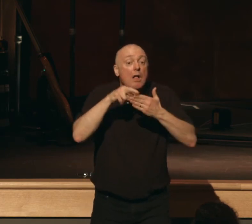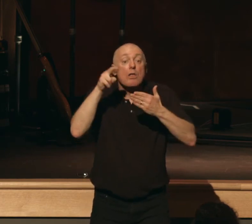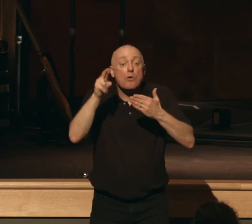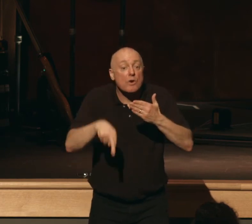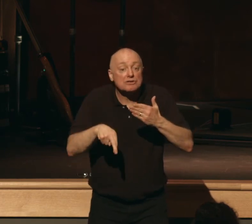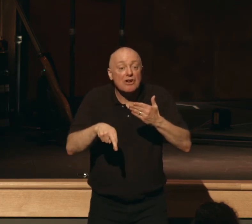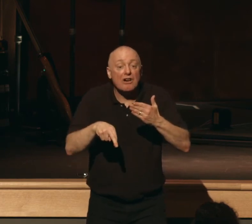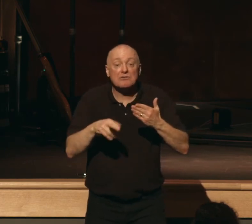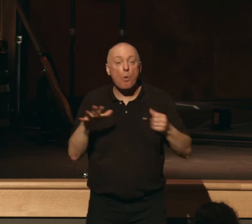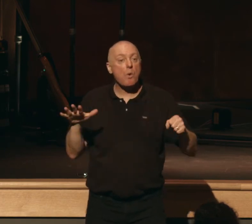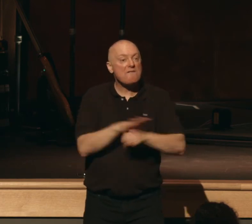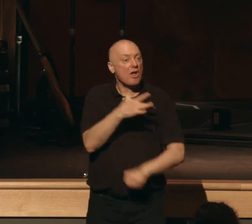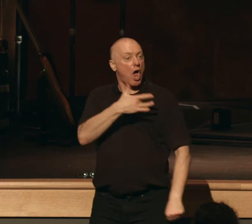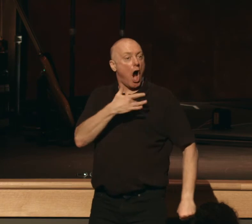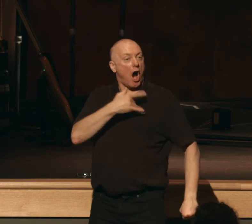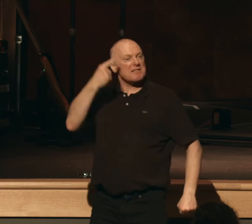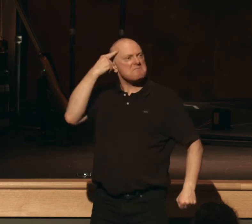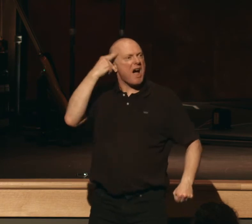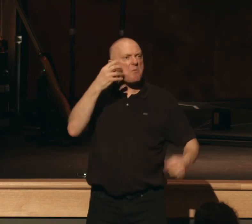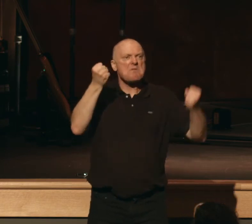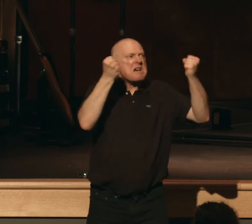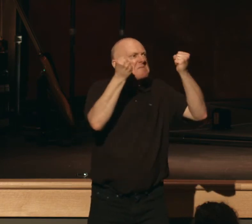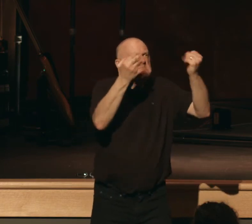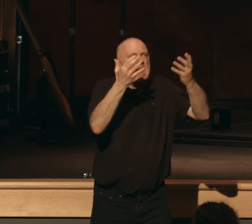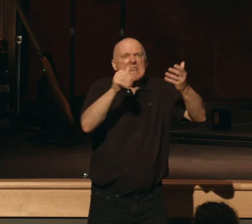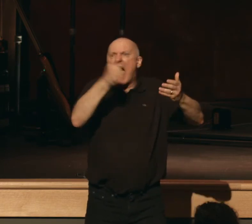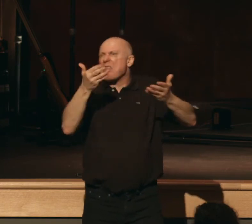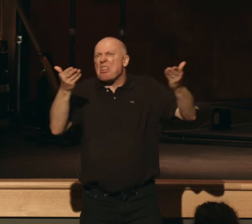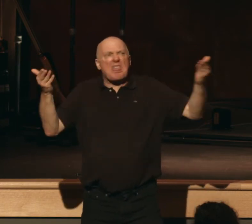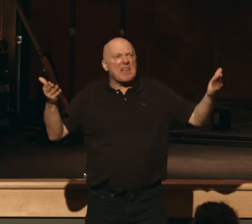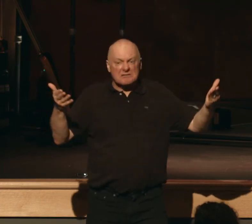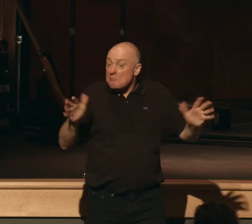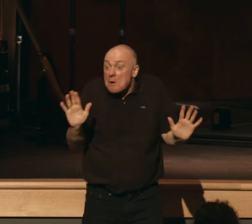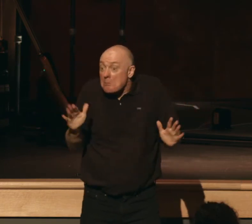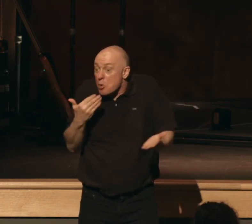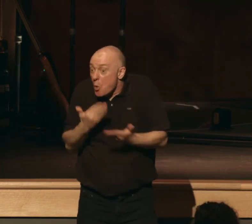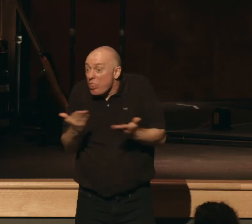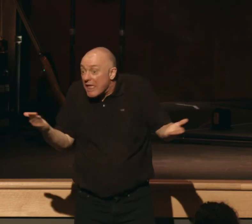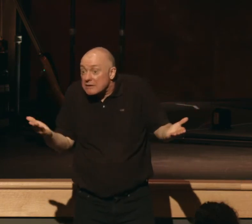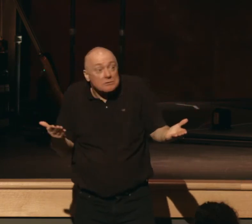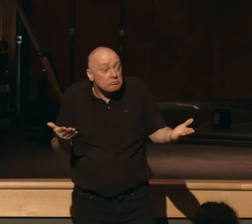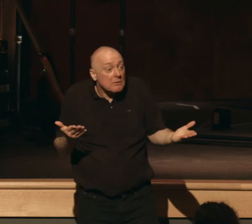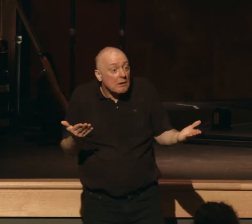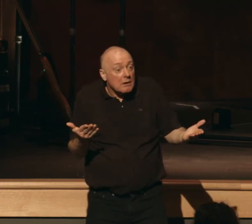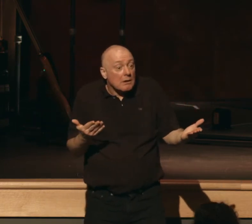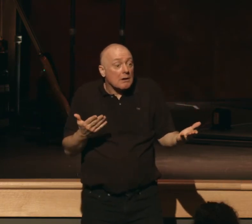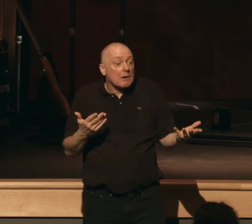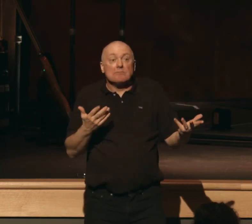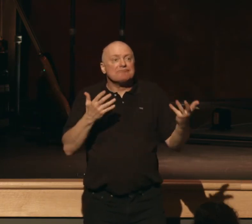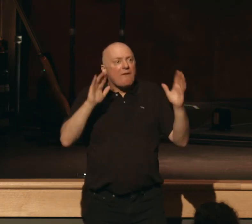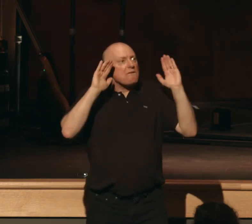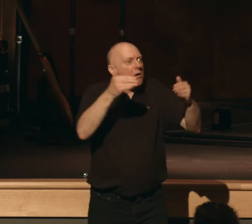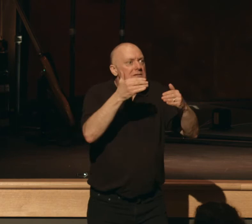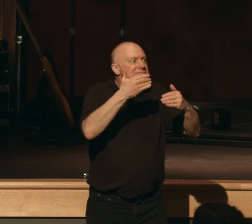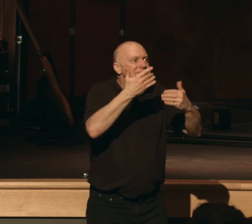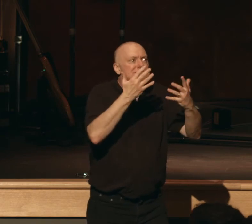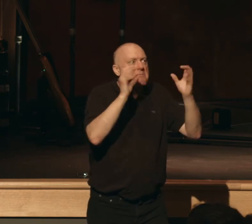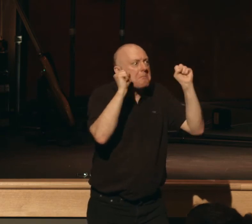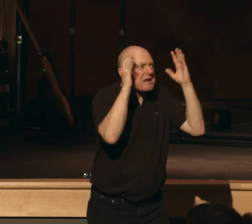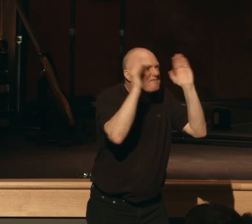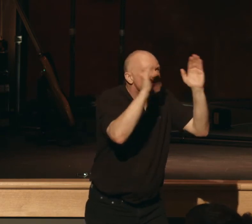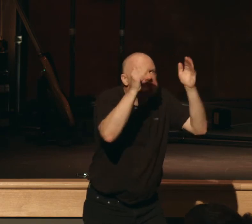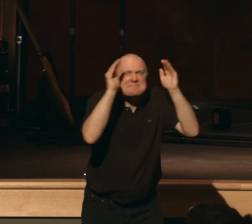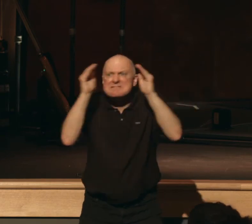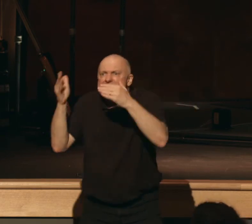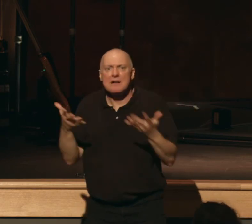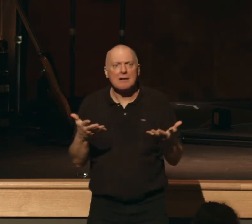of filling our hearts and minds with so many other things, good things, filling our hearts and minds with so many things at the